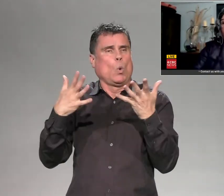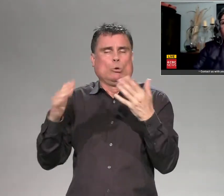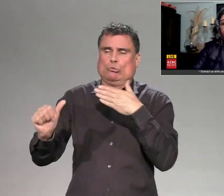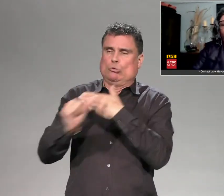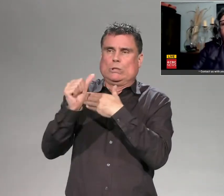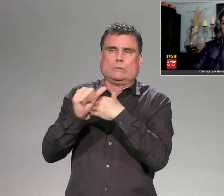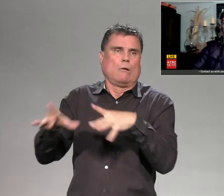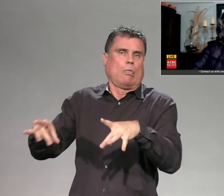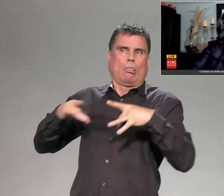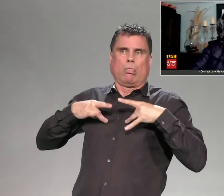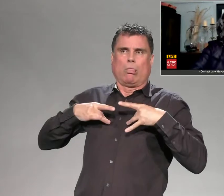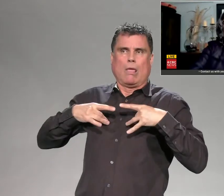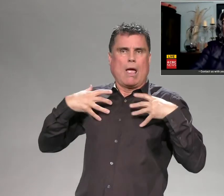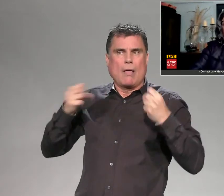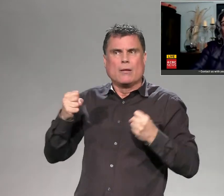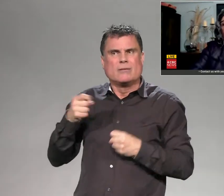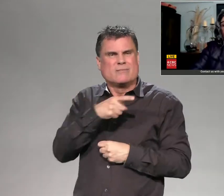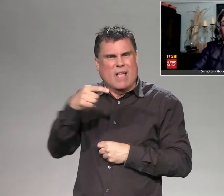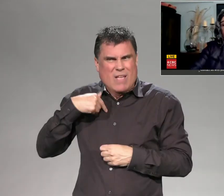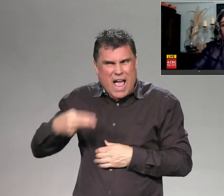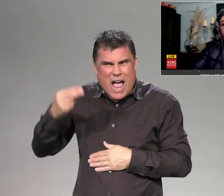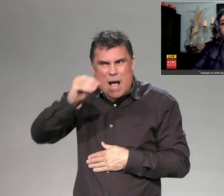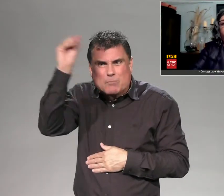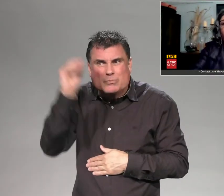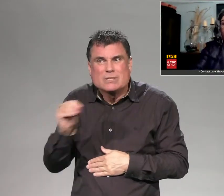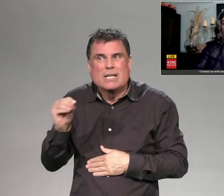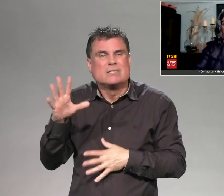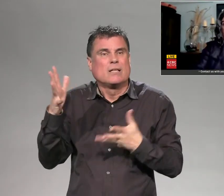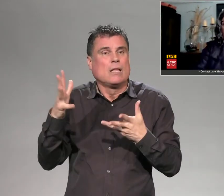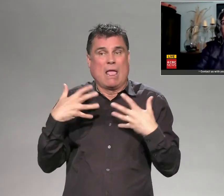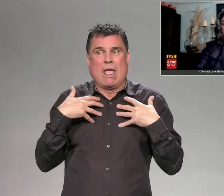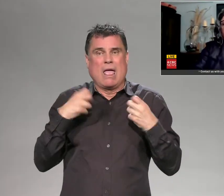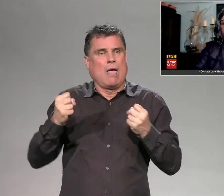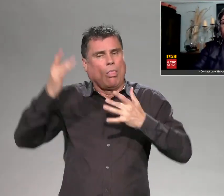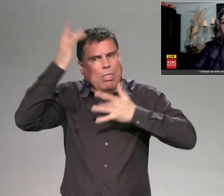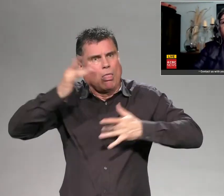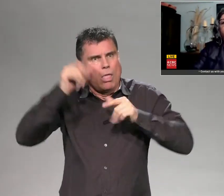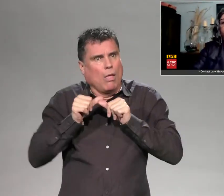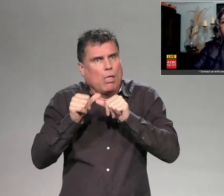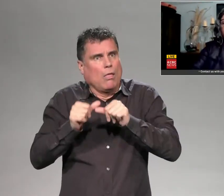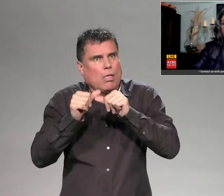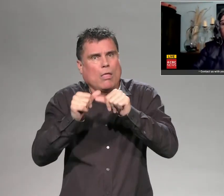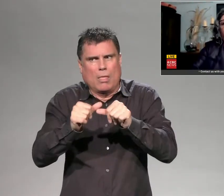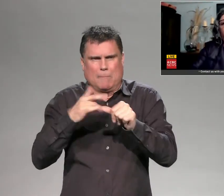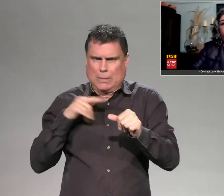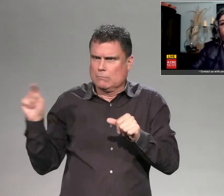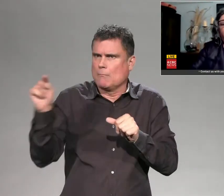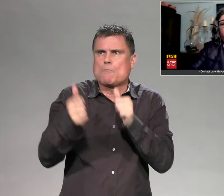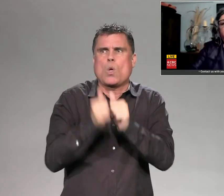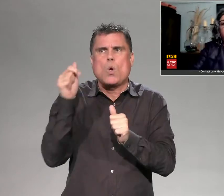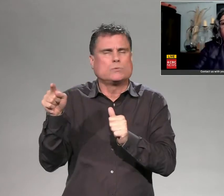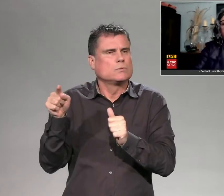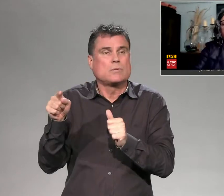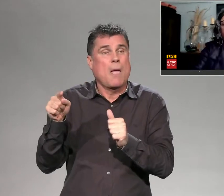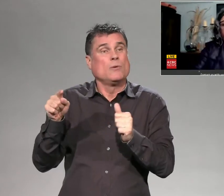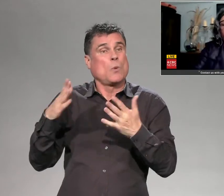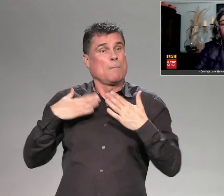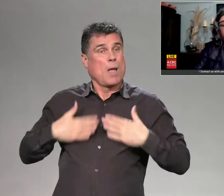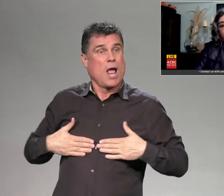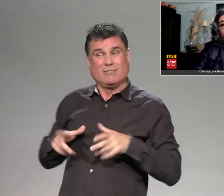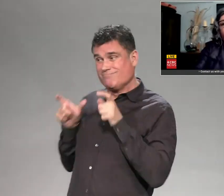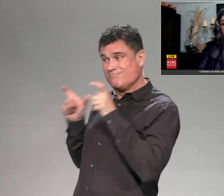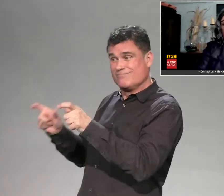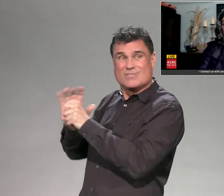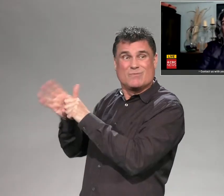that may affect their ability to fight off the infection. We have had significant numbers of illness and